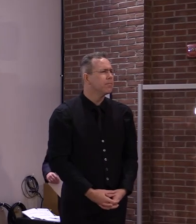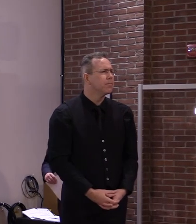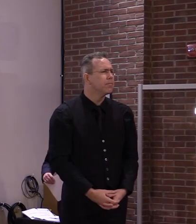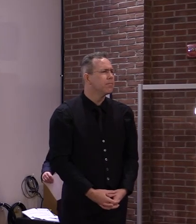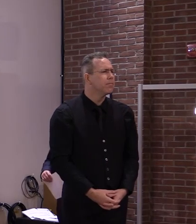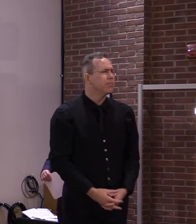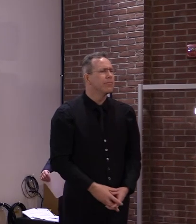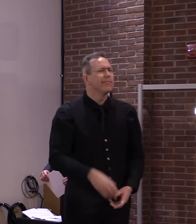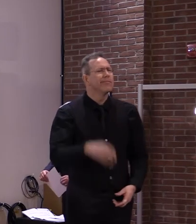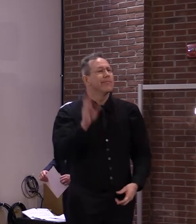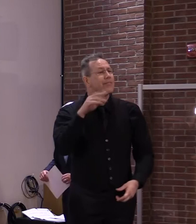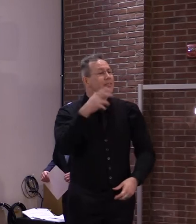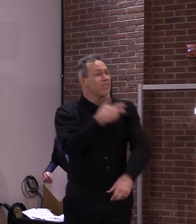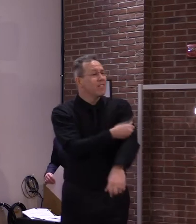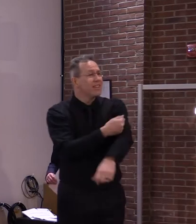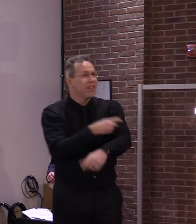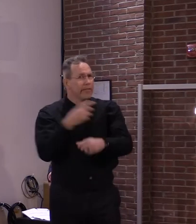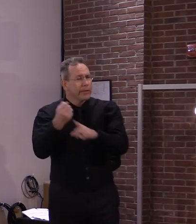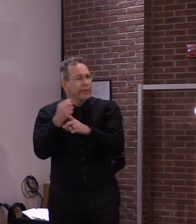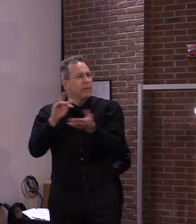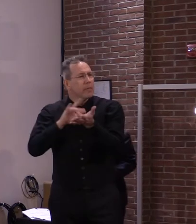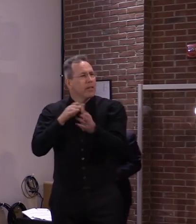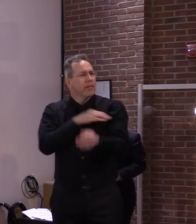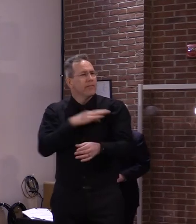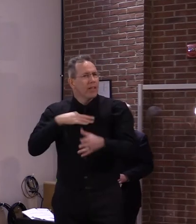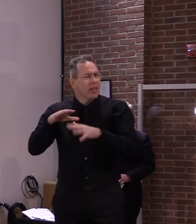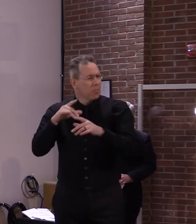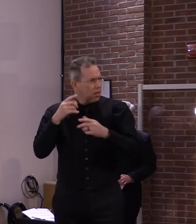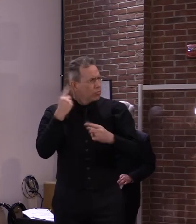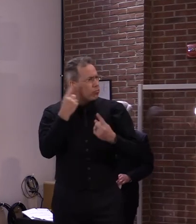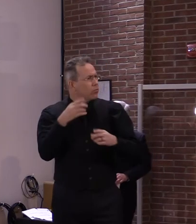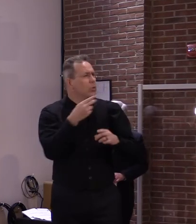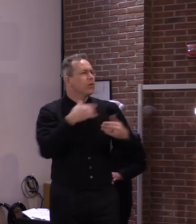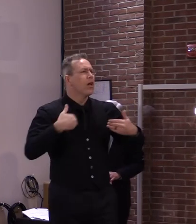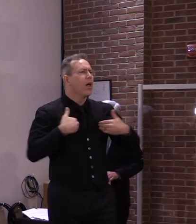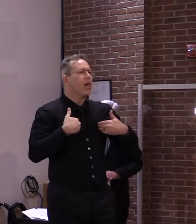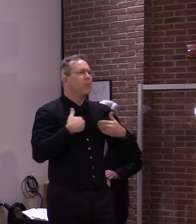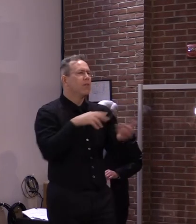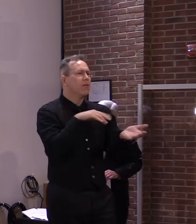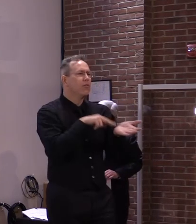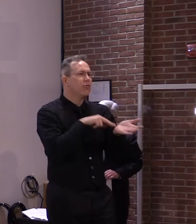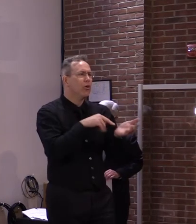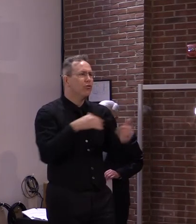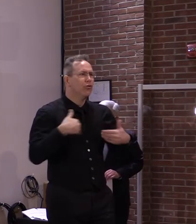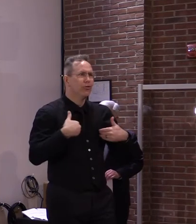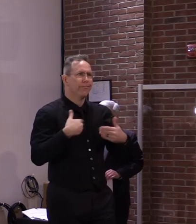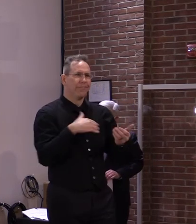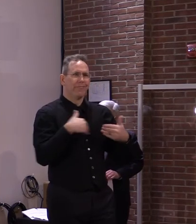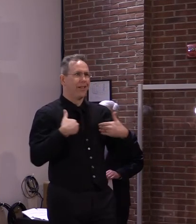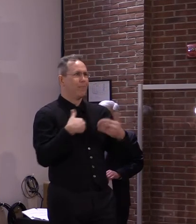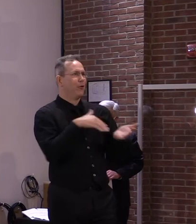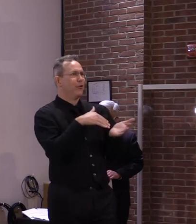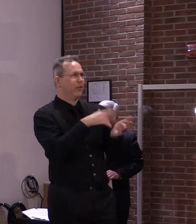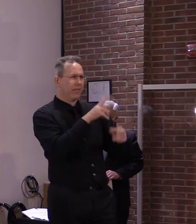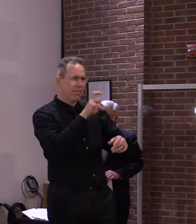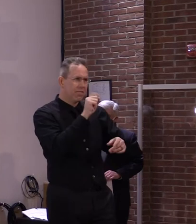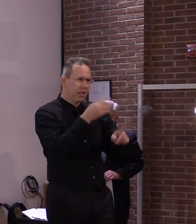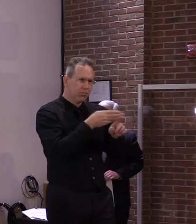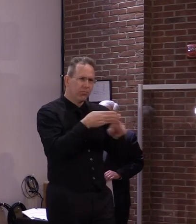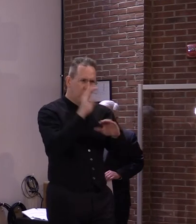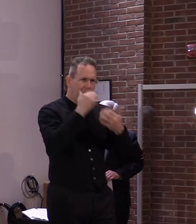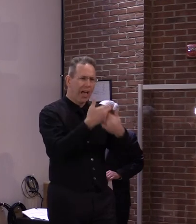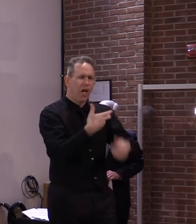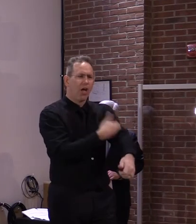um again to speed it up we have all the staff we need at this point uh to with the supply we were